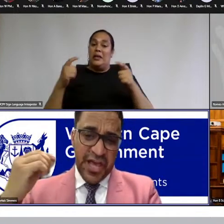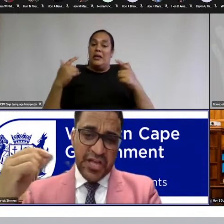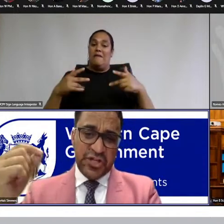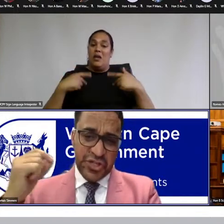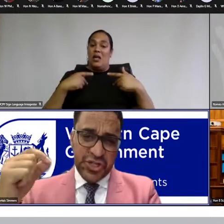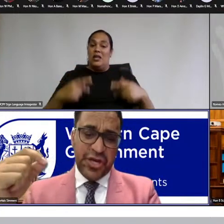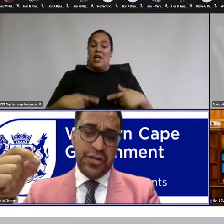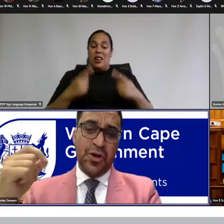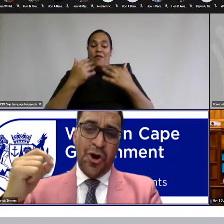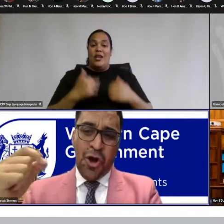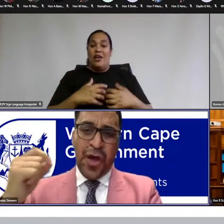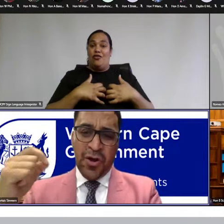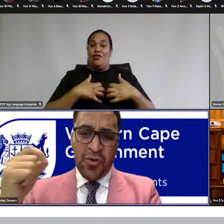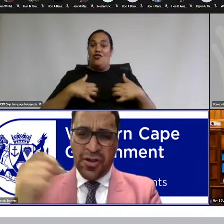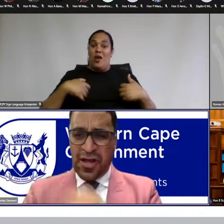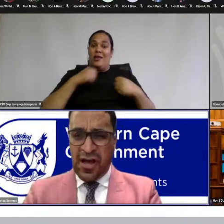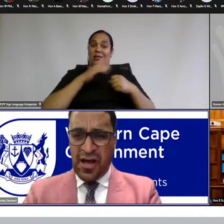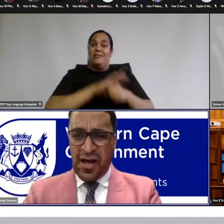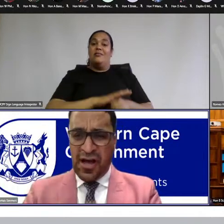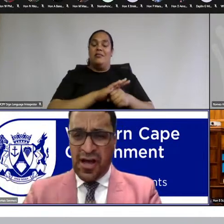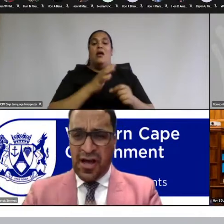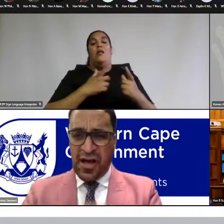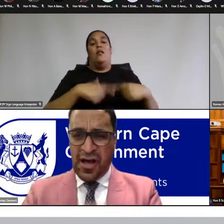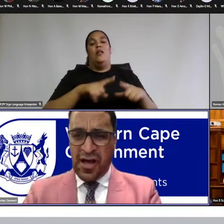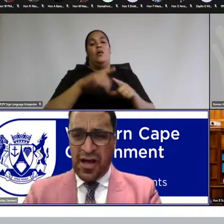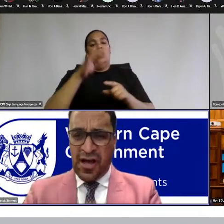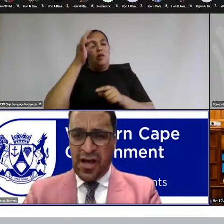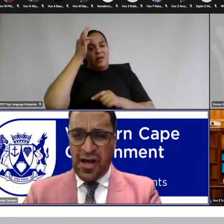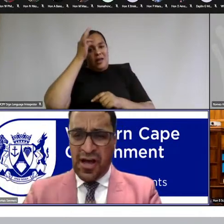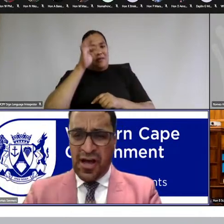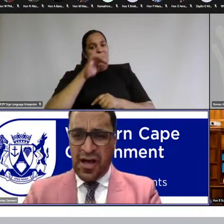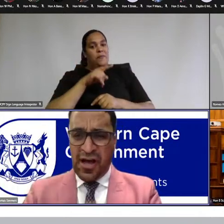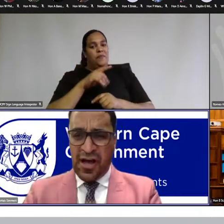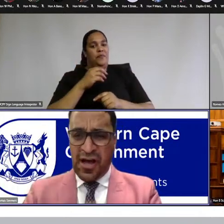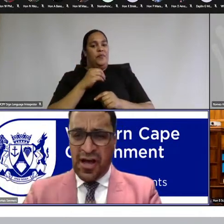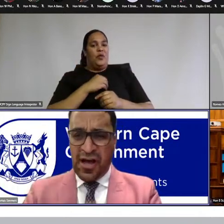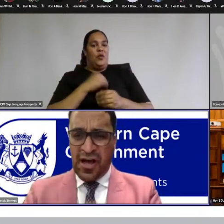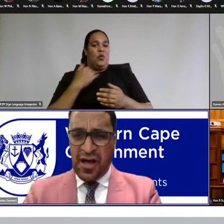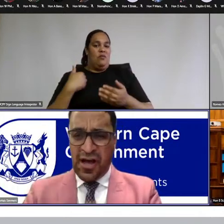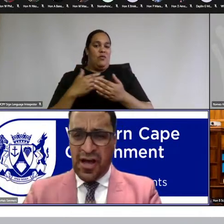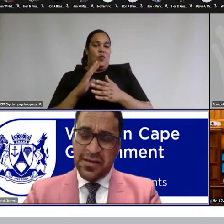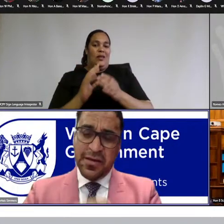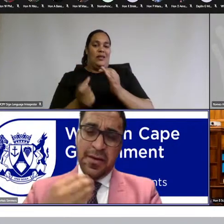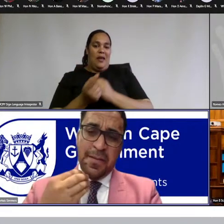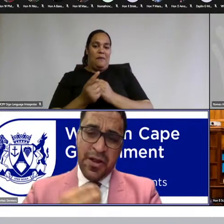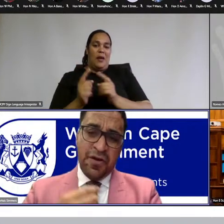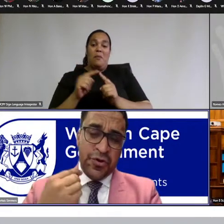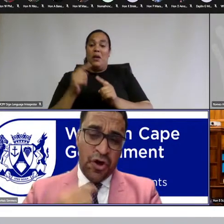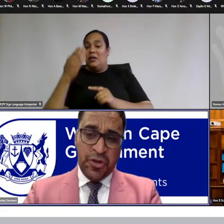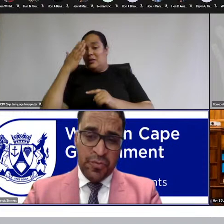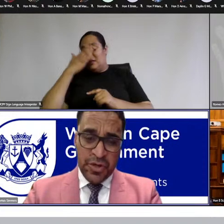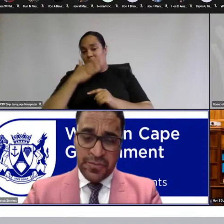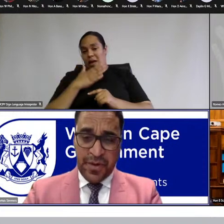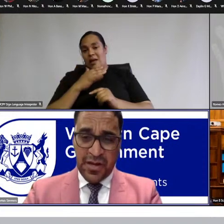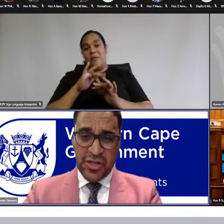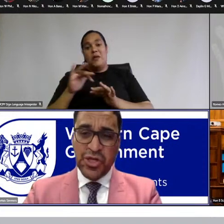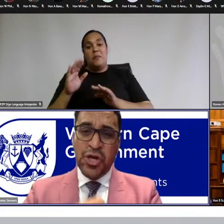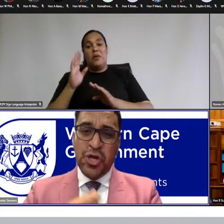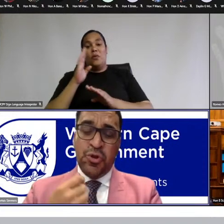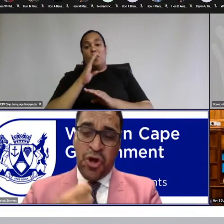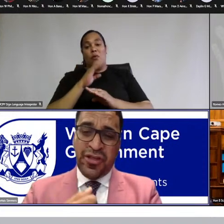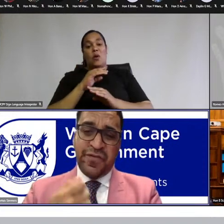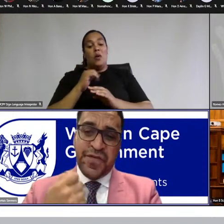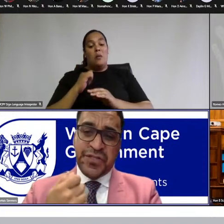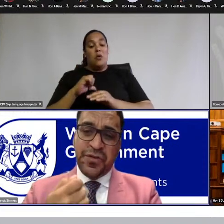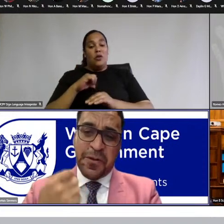and financial strain on our local governments where these invasions are happening. And sadly, many of the non-metro municipalities